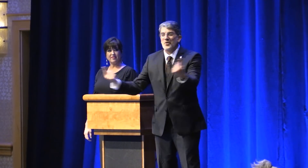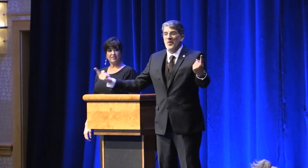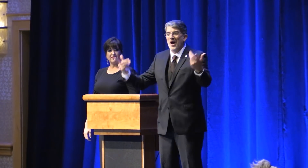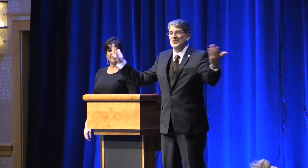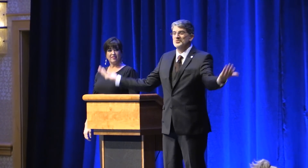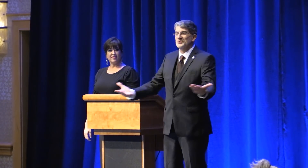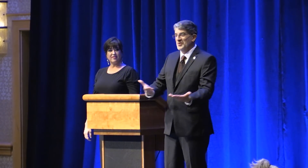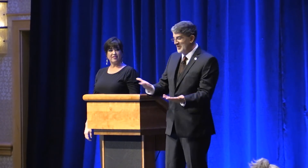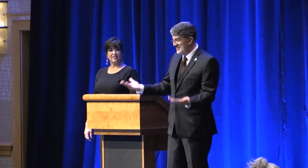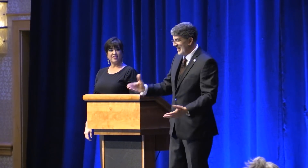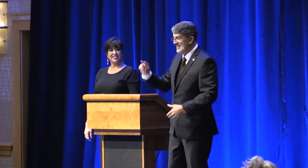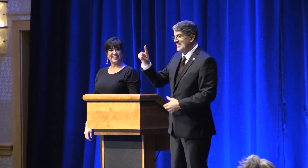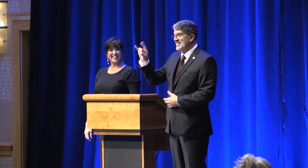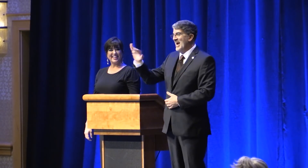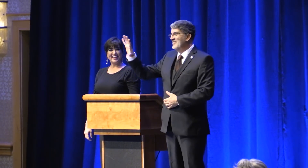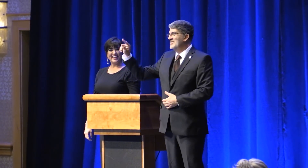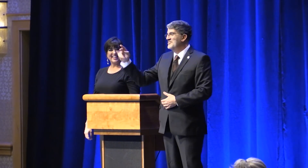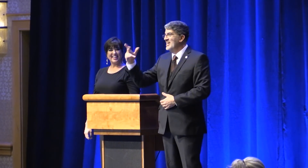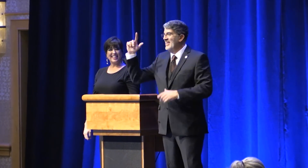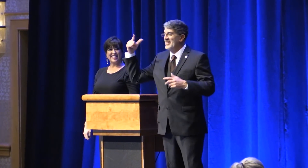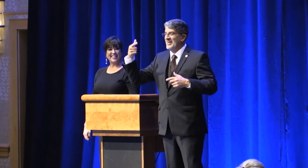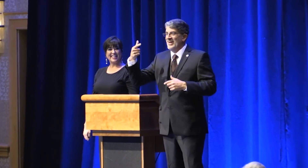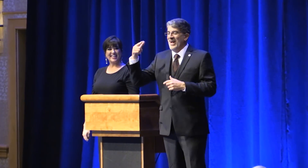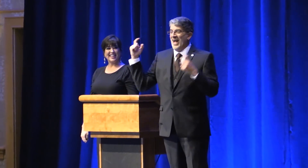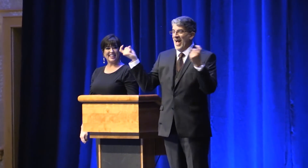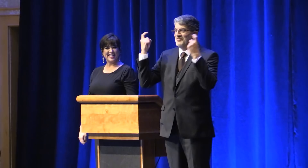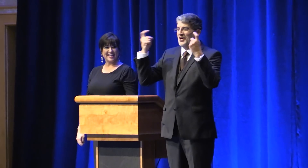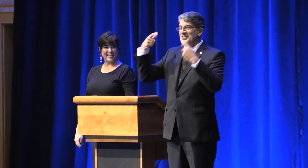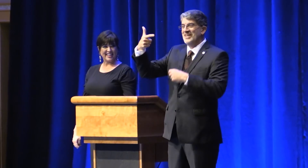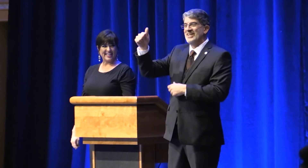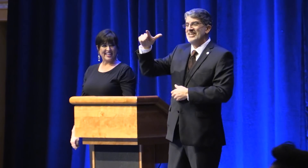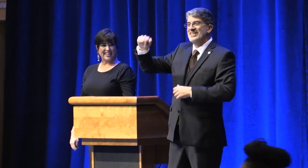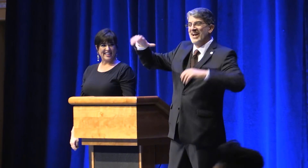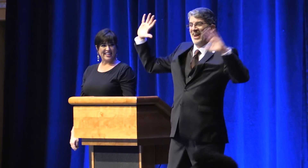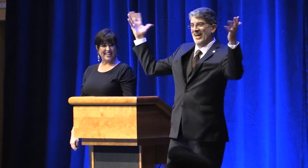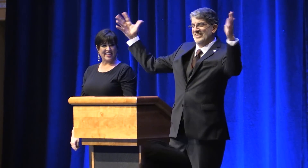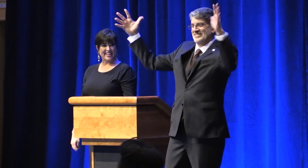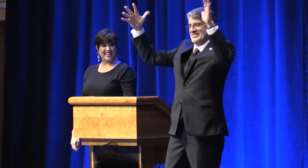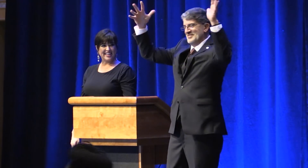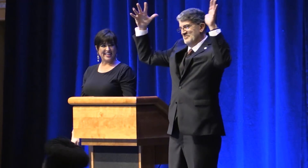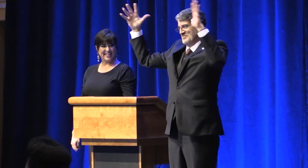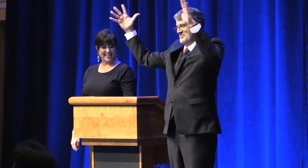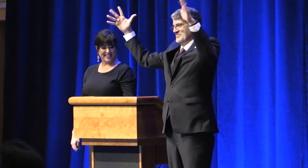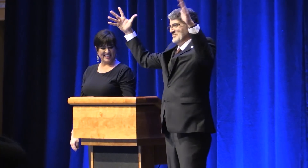Hello and welcome everyone to the TDI 50th Anniversary Gala.